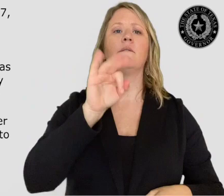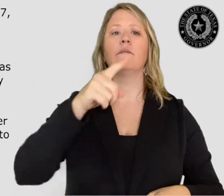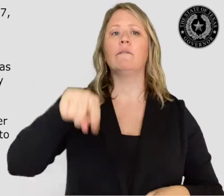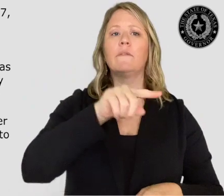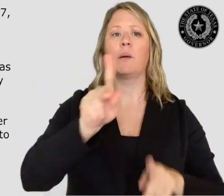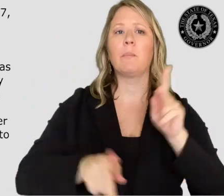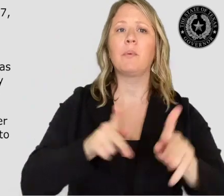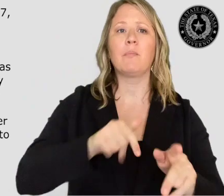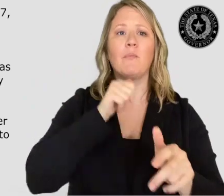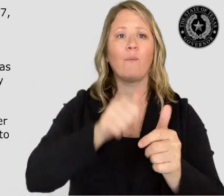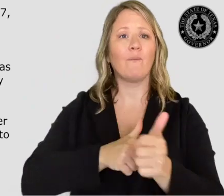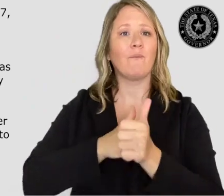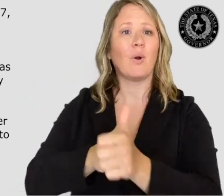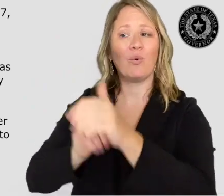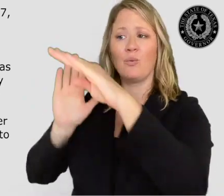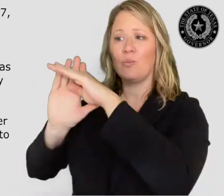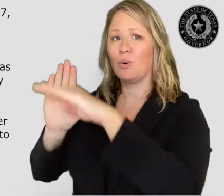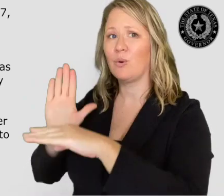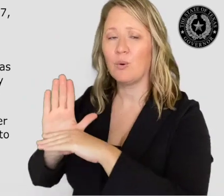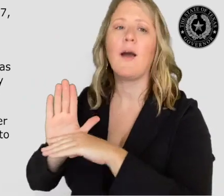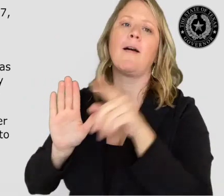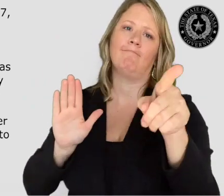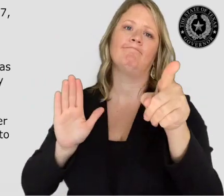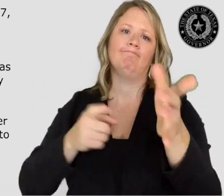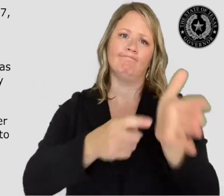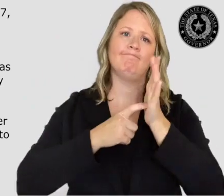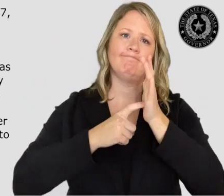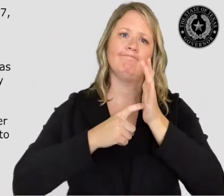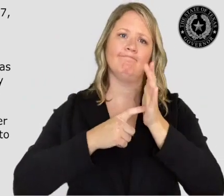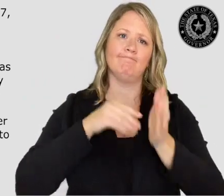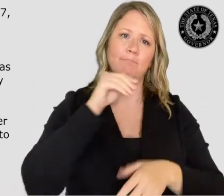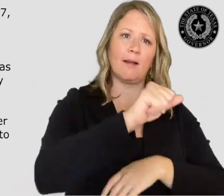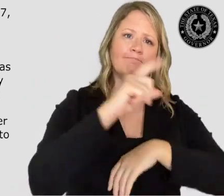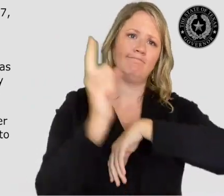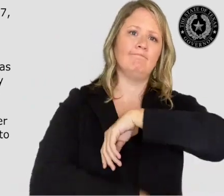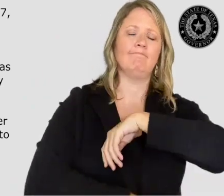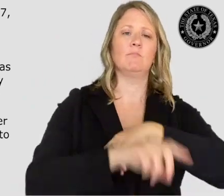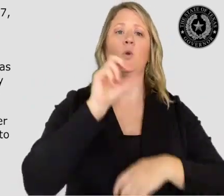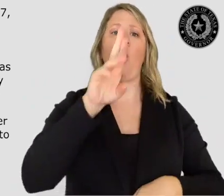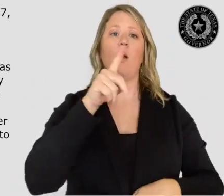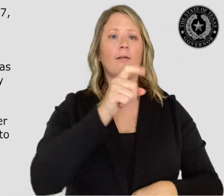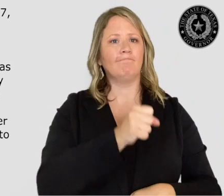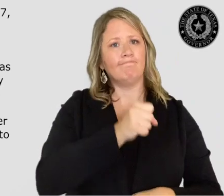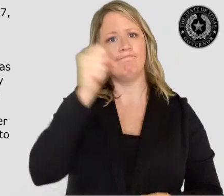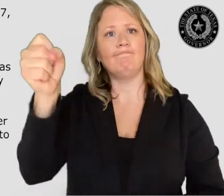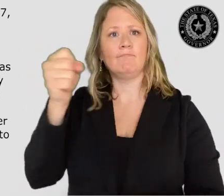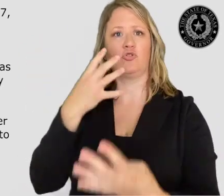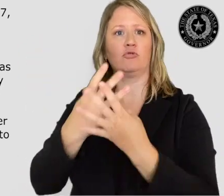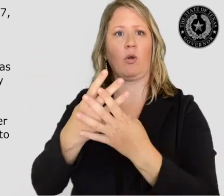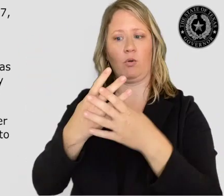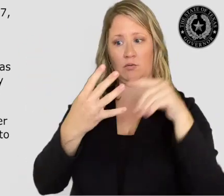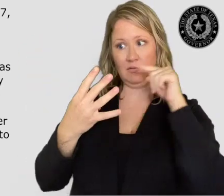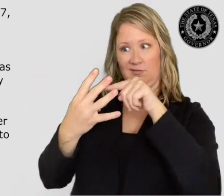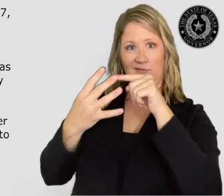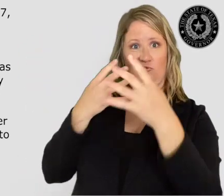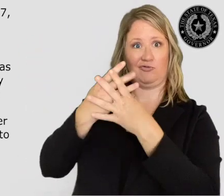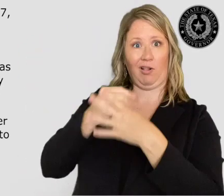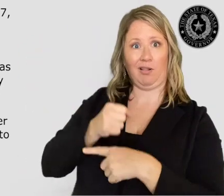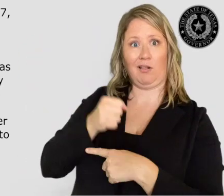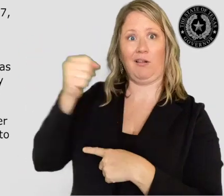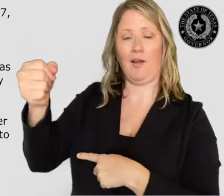an available penalty for non-compliance with any state or local executive order issued in response